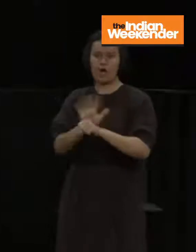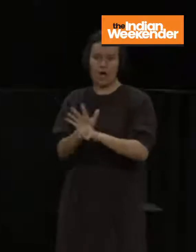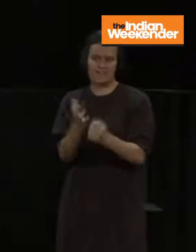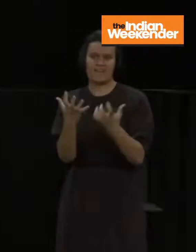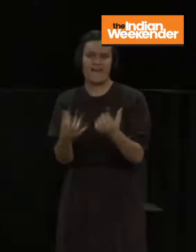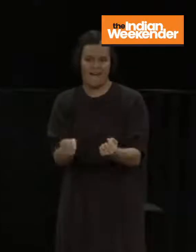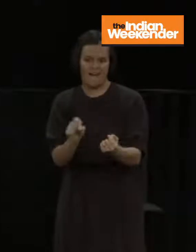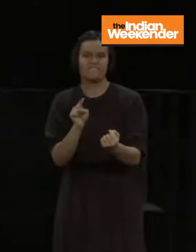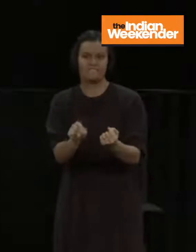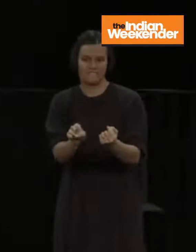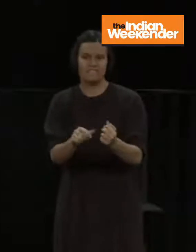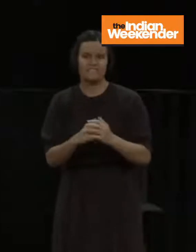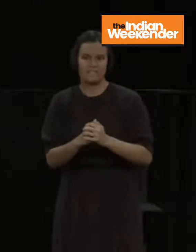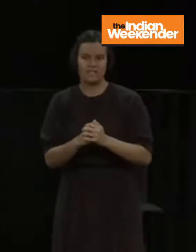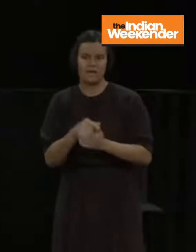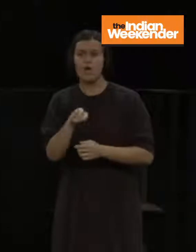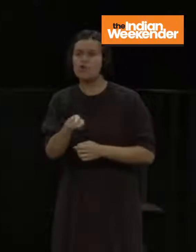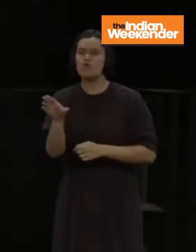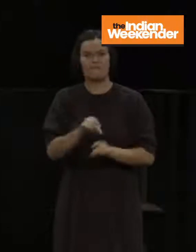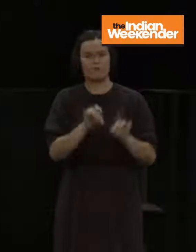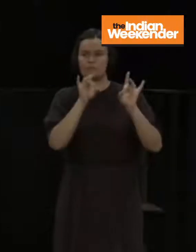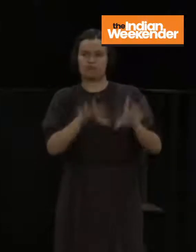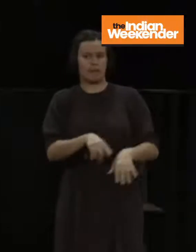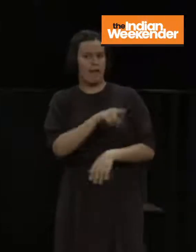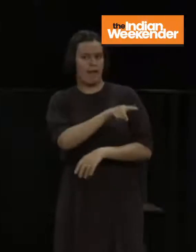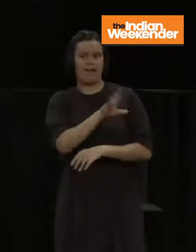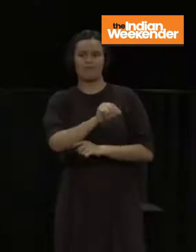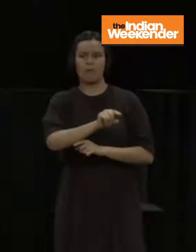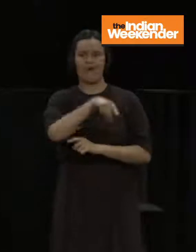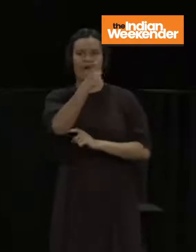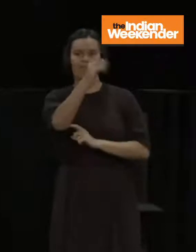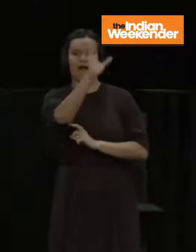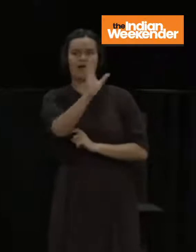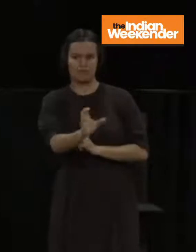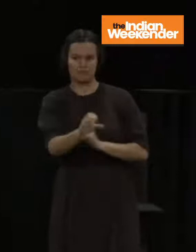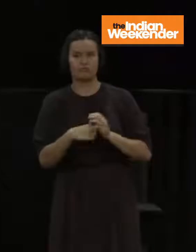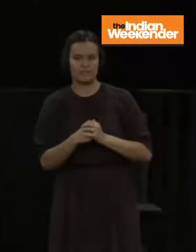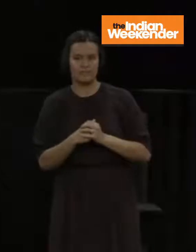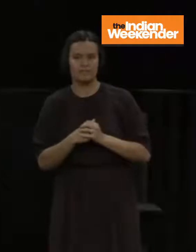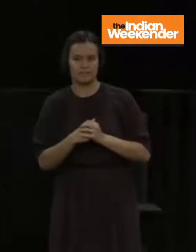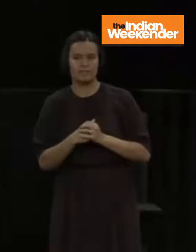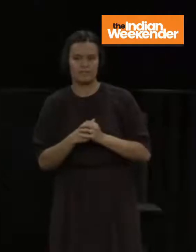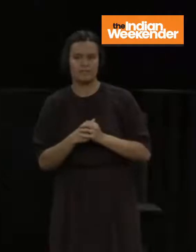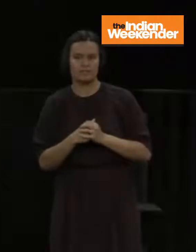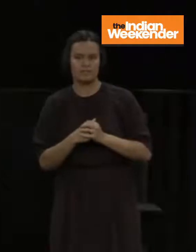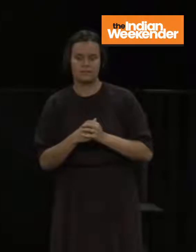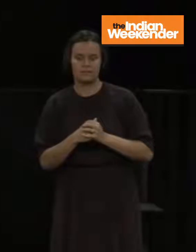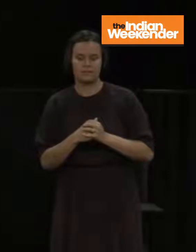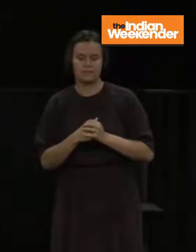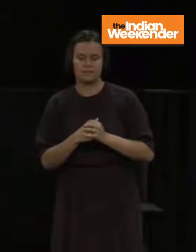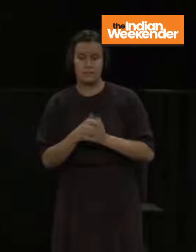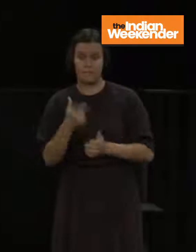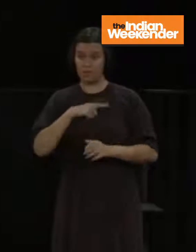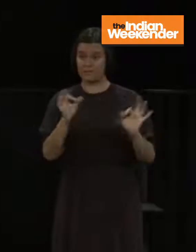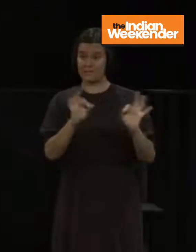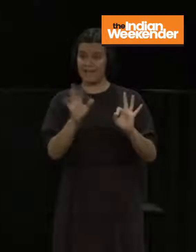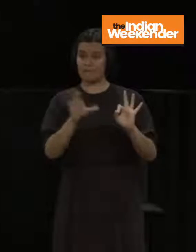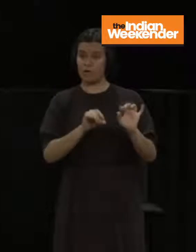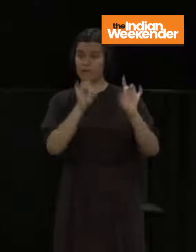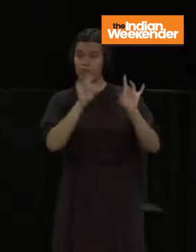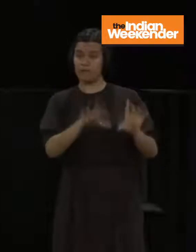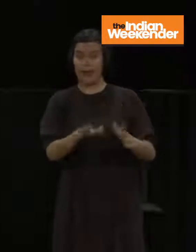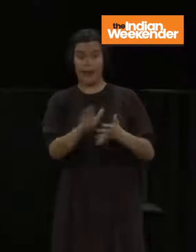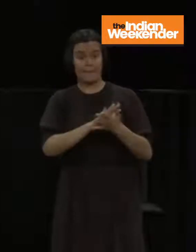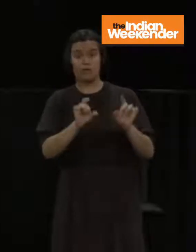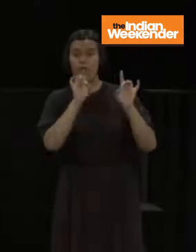The fact they didn't happen to come from Australia doesn't mean... Yeah, but the fact that they didn't come from Australia doesn't mean that as we increase the volume of travellers